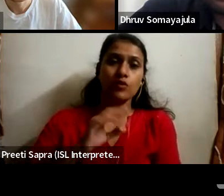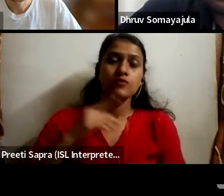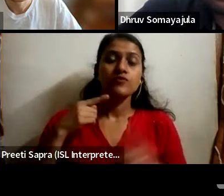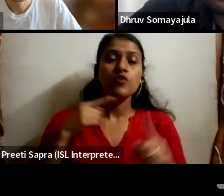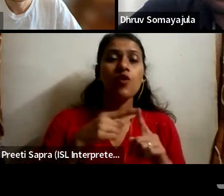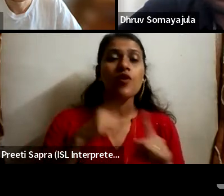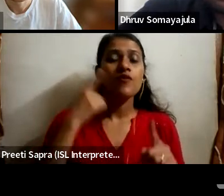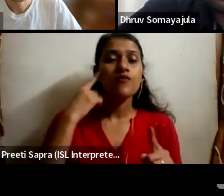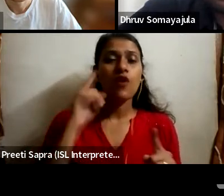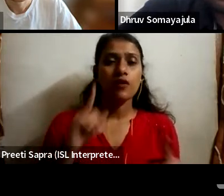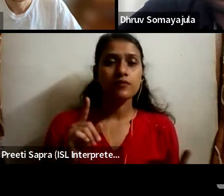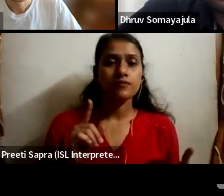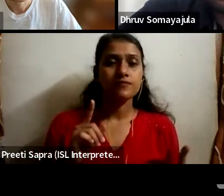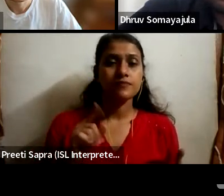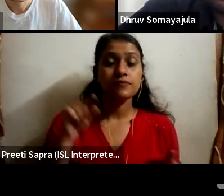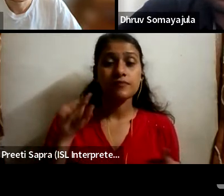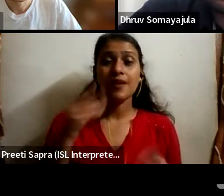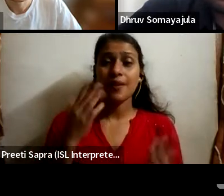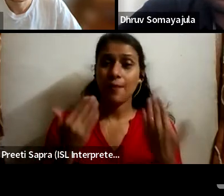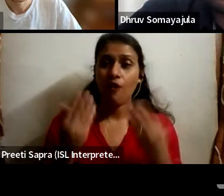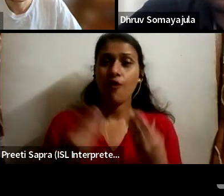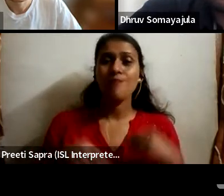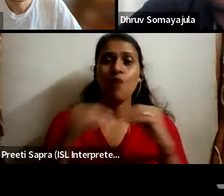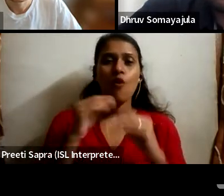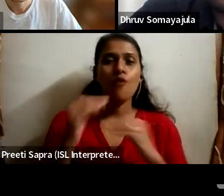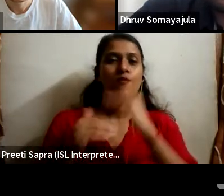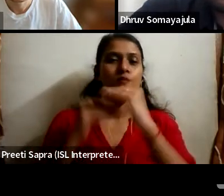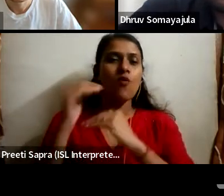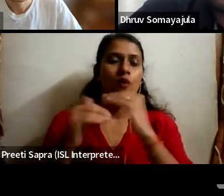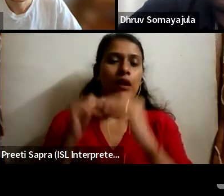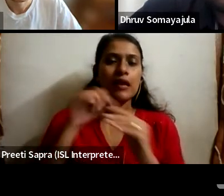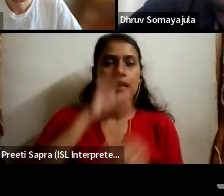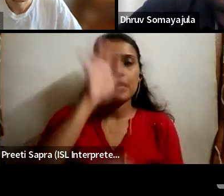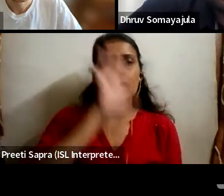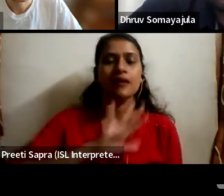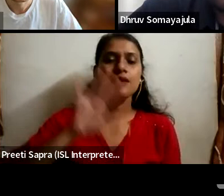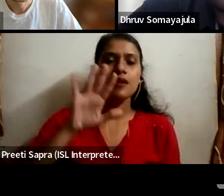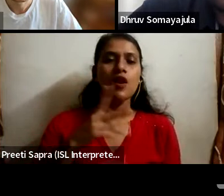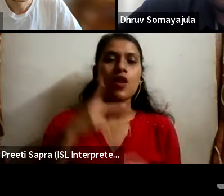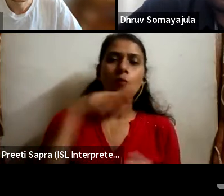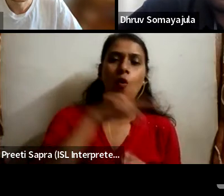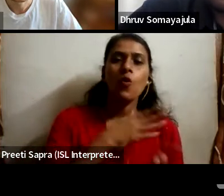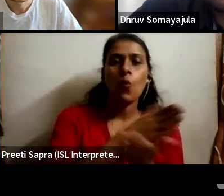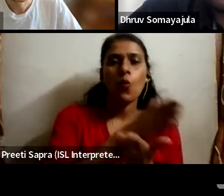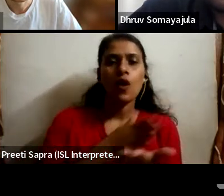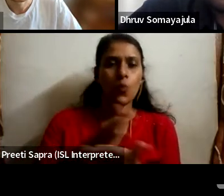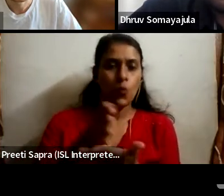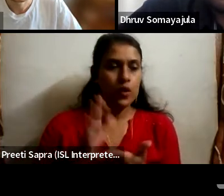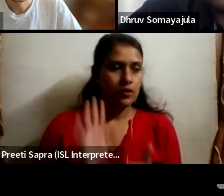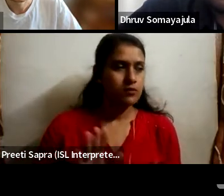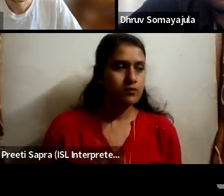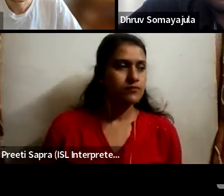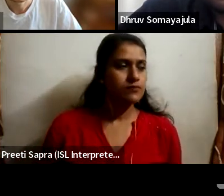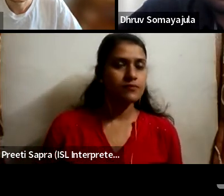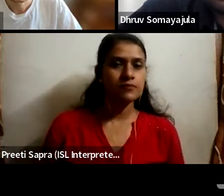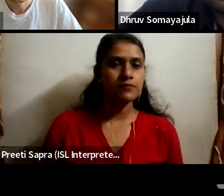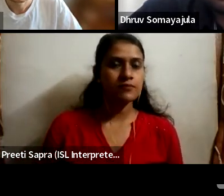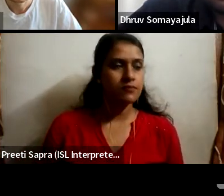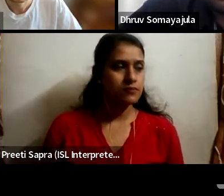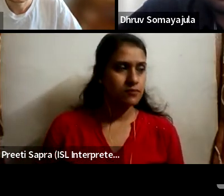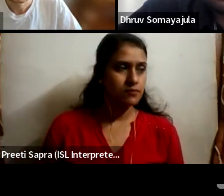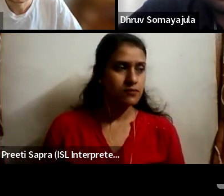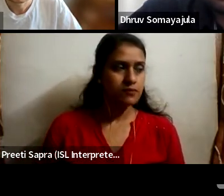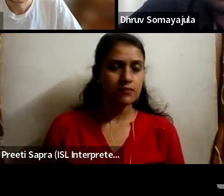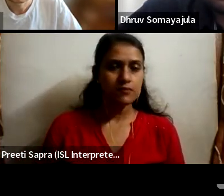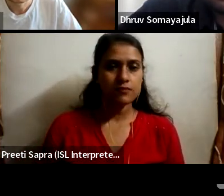that there has been more progress, I think, on that front in India on both the sides than on certainly on privacy and data protection, but also like most